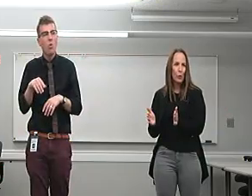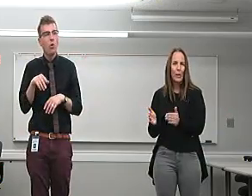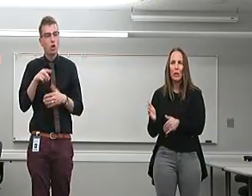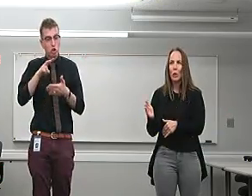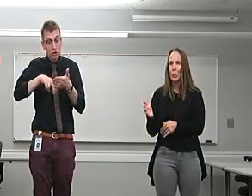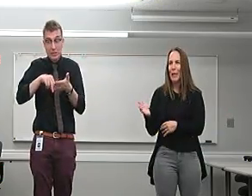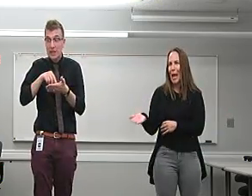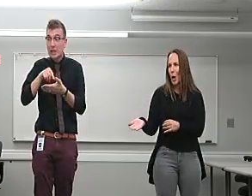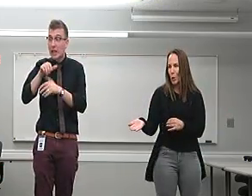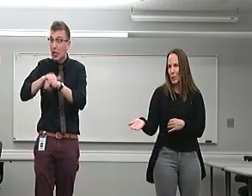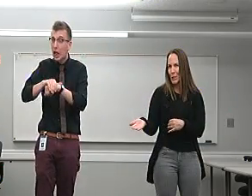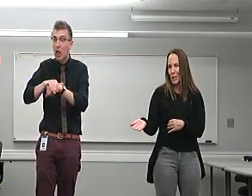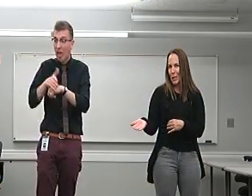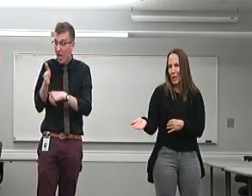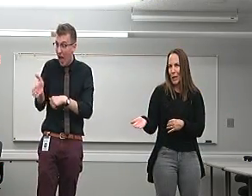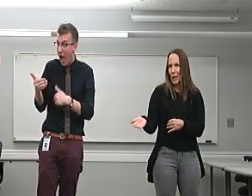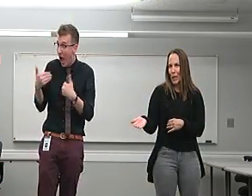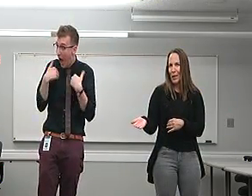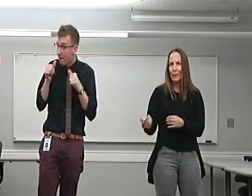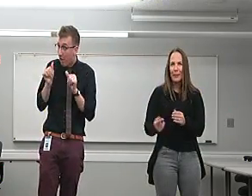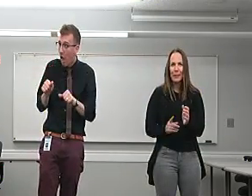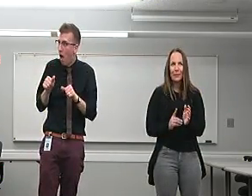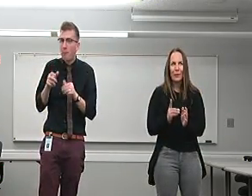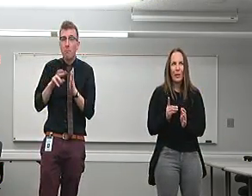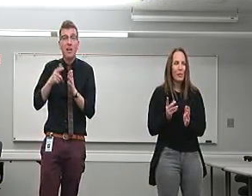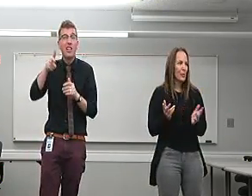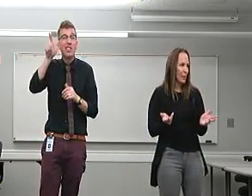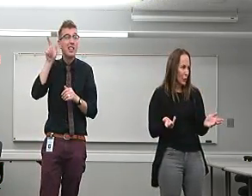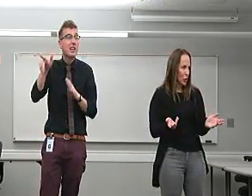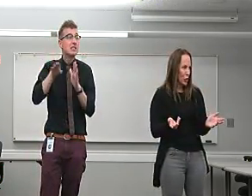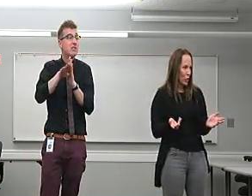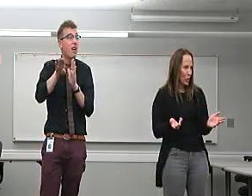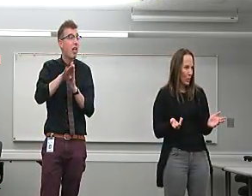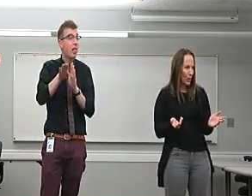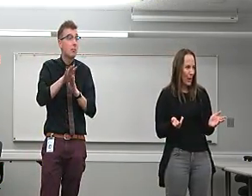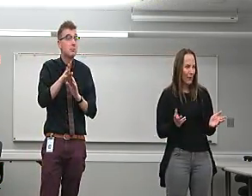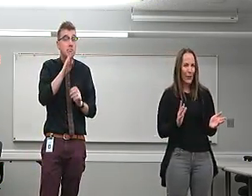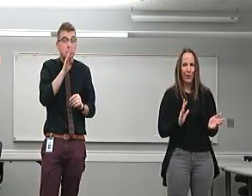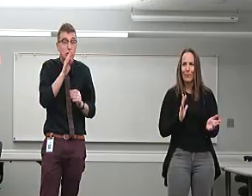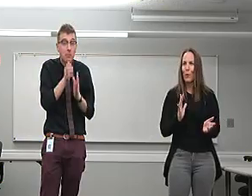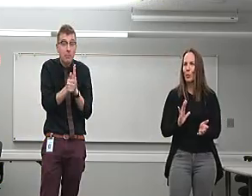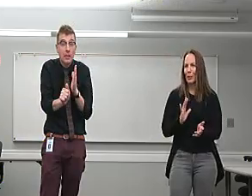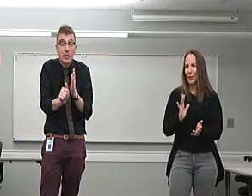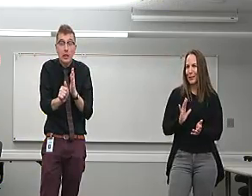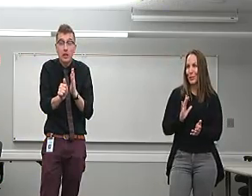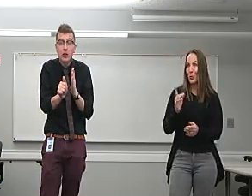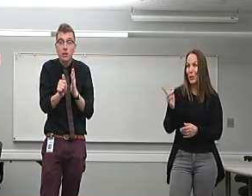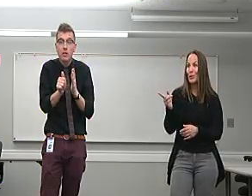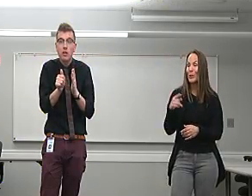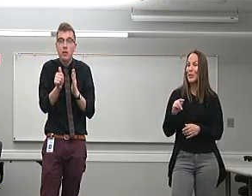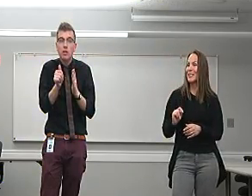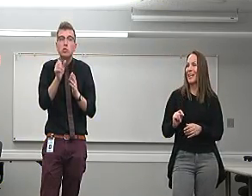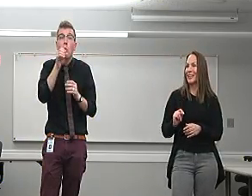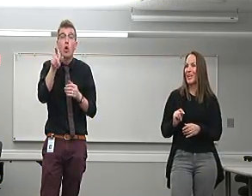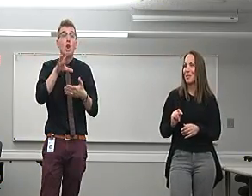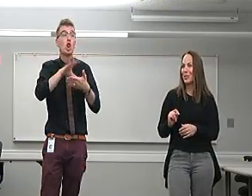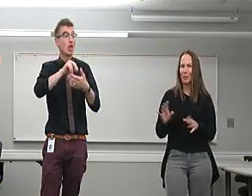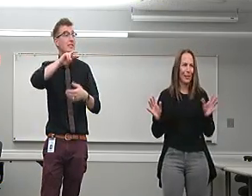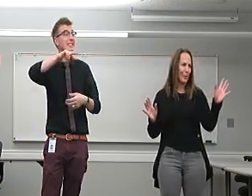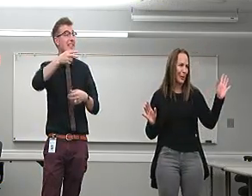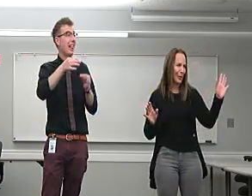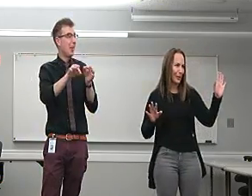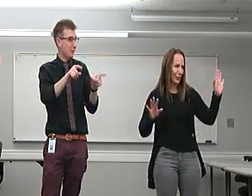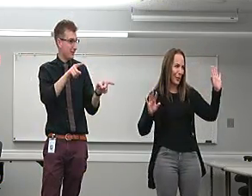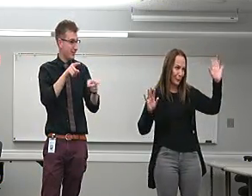out that Leah developed speech very formally. So when you learn a second language, has anybody like